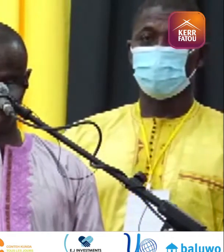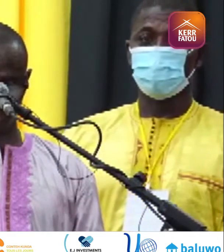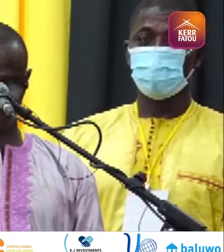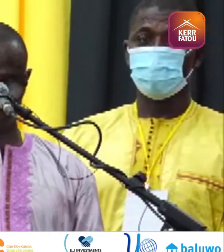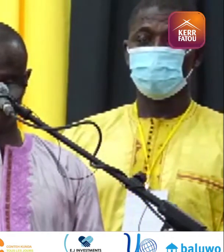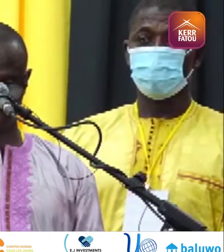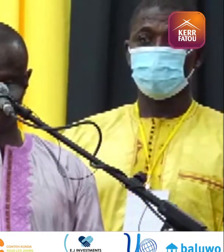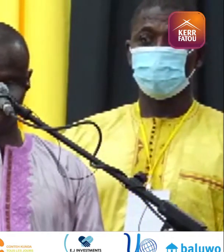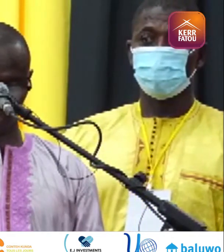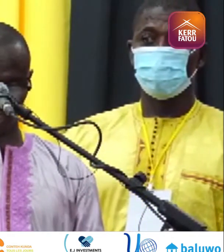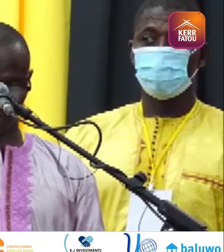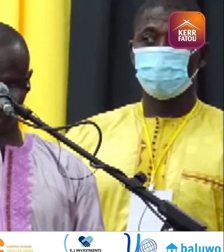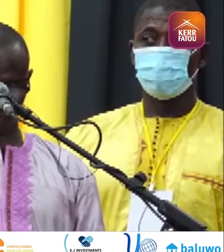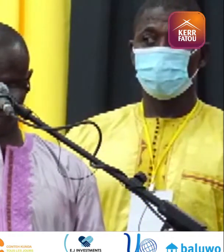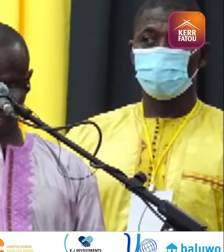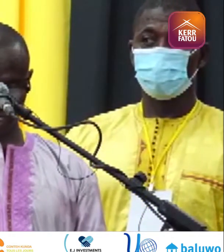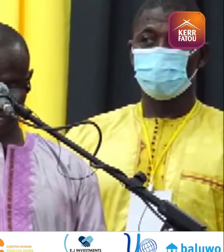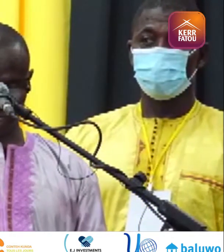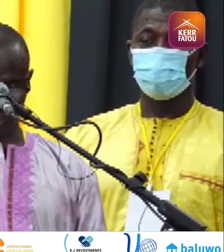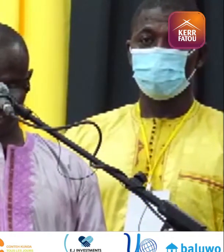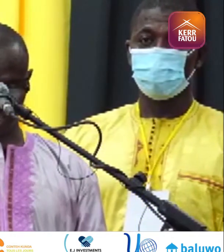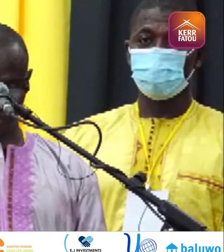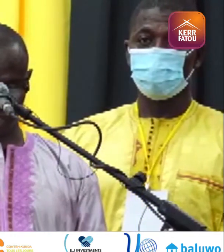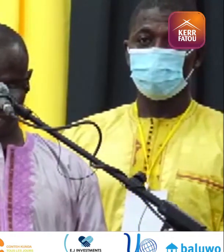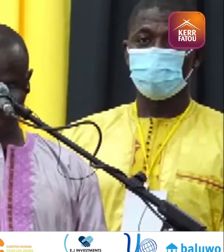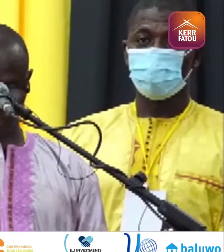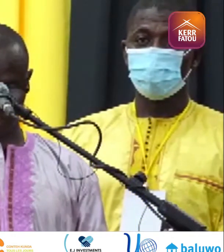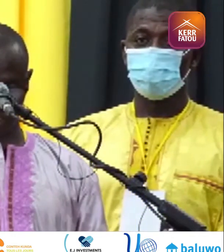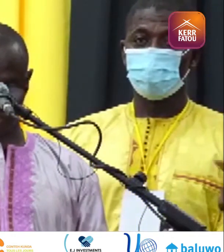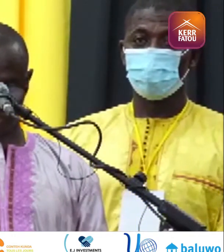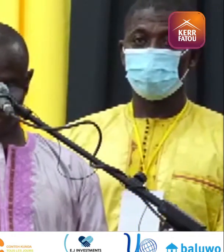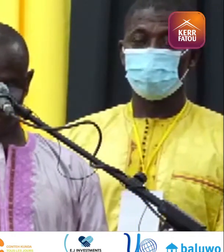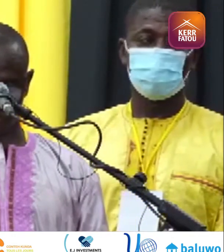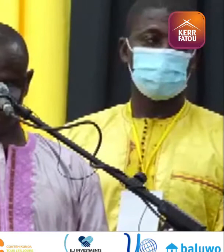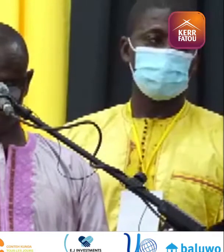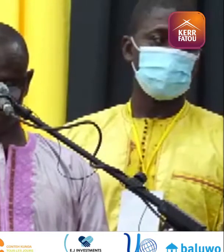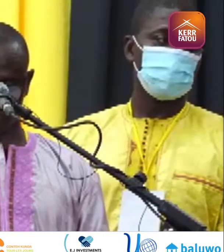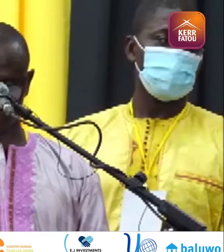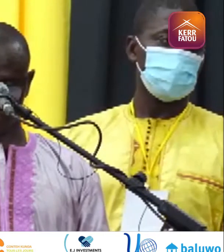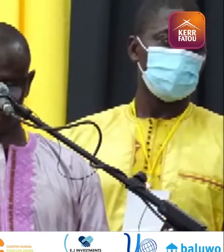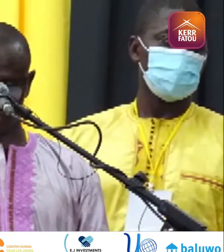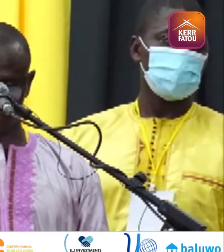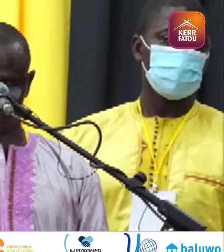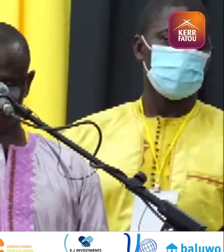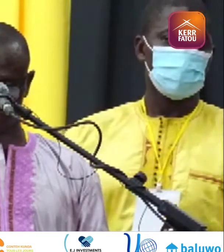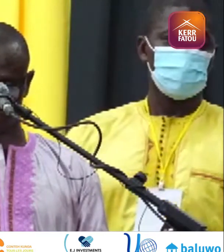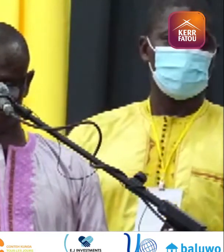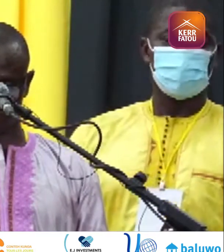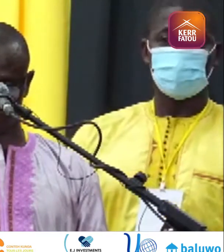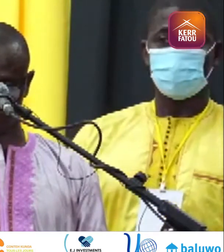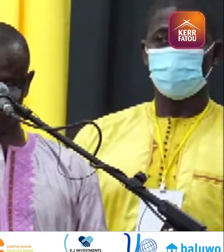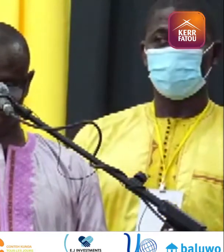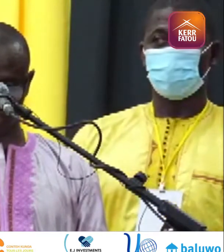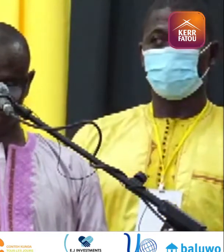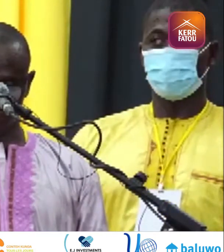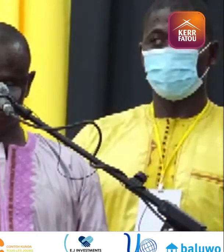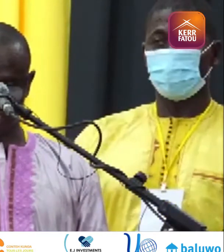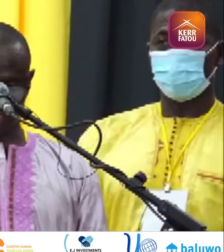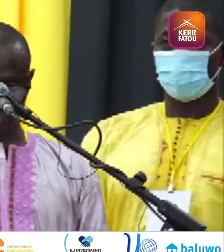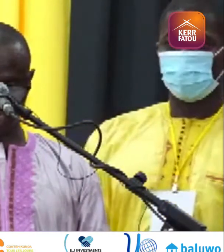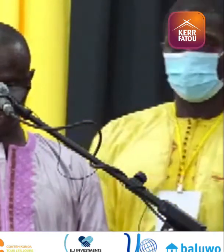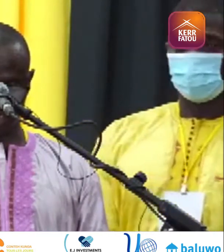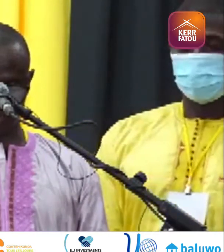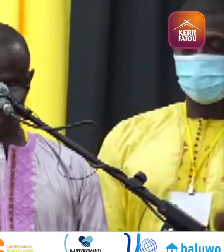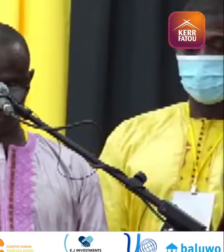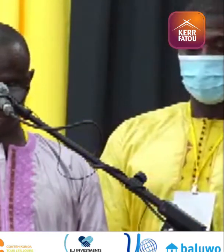18C, deputy auditor. The same Article 11 of the Constitution is amended in subsection 5